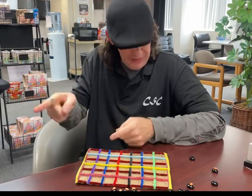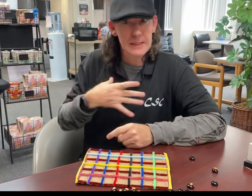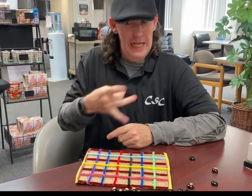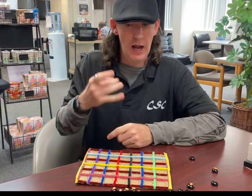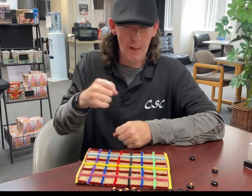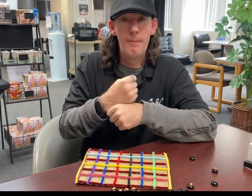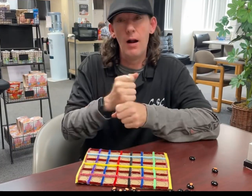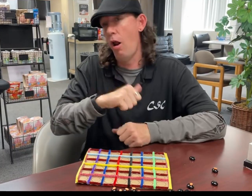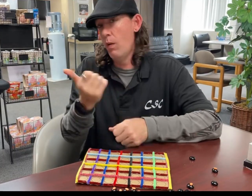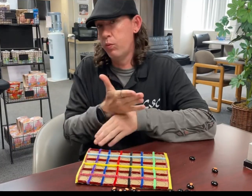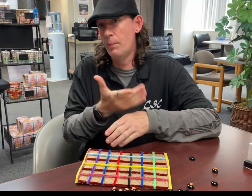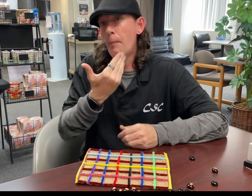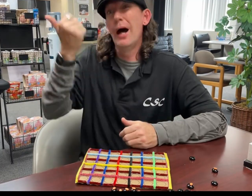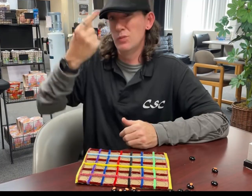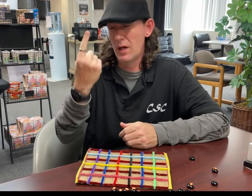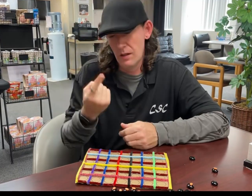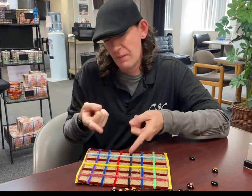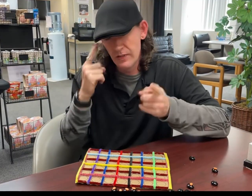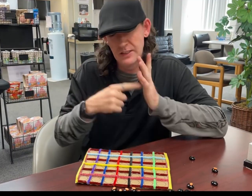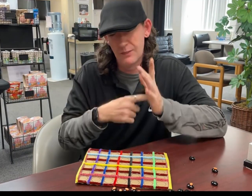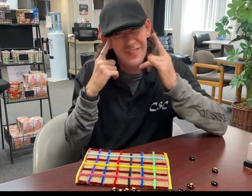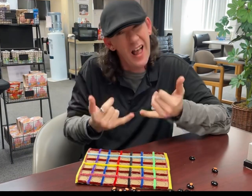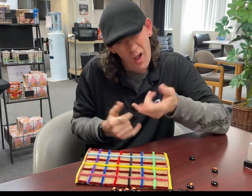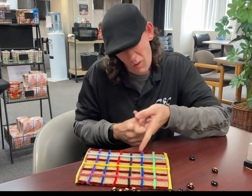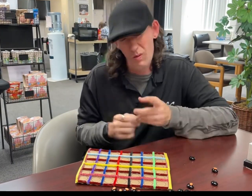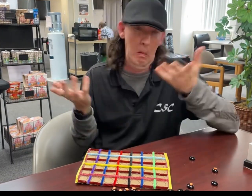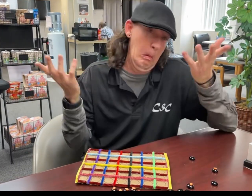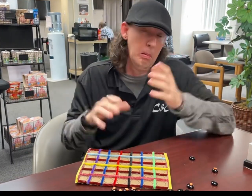So my goal is, if this is, well received, then I'm going to